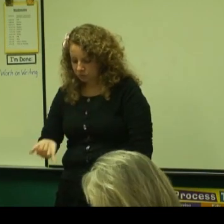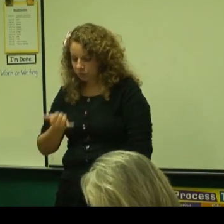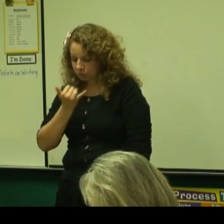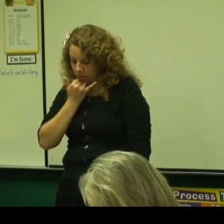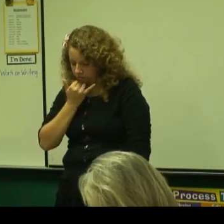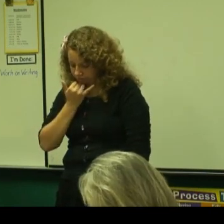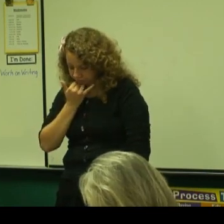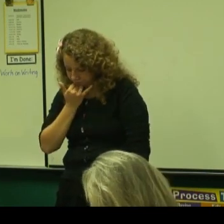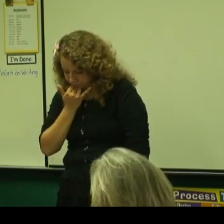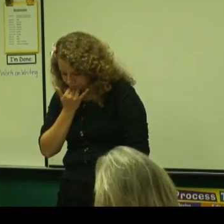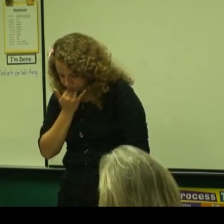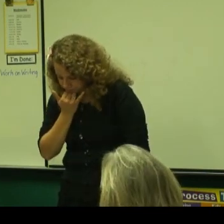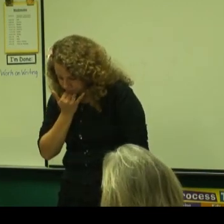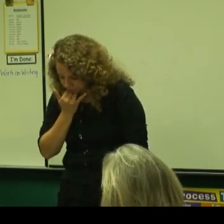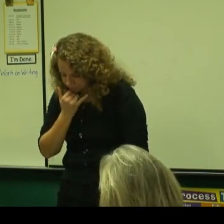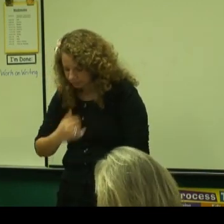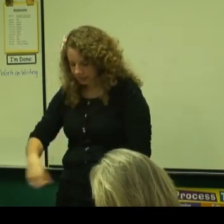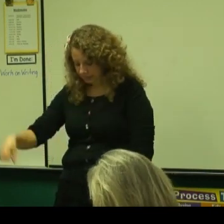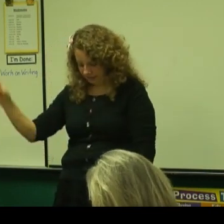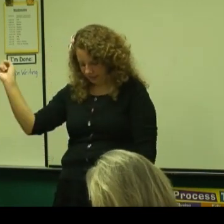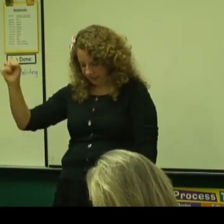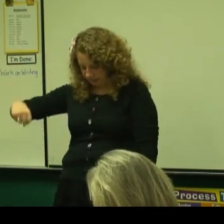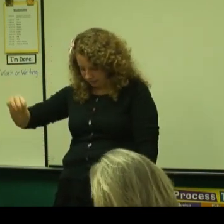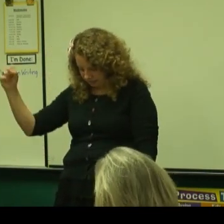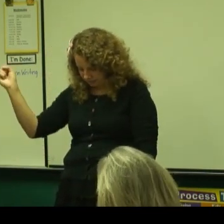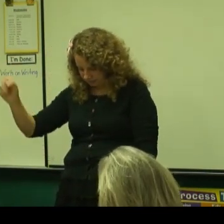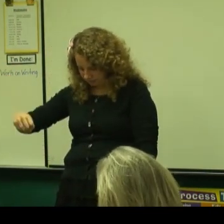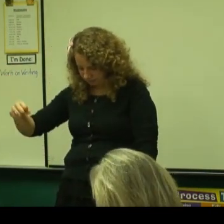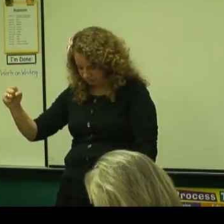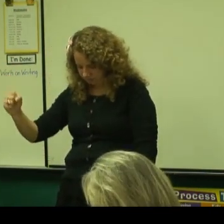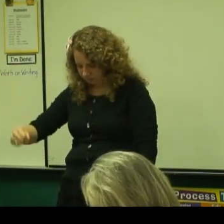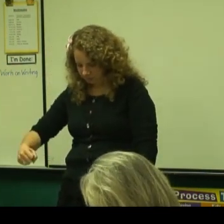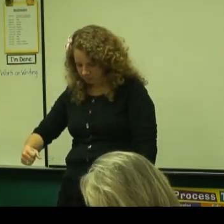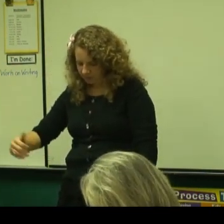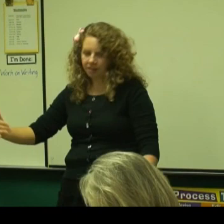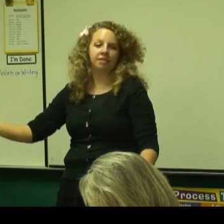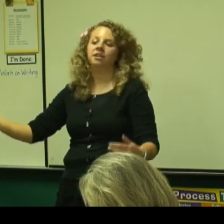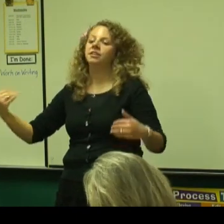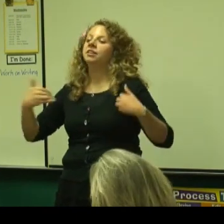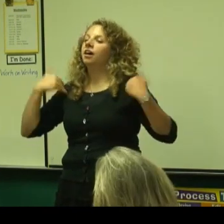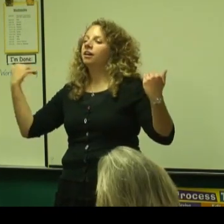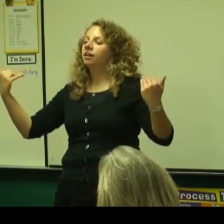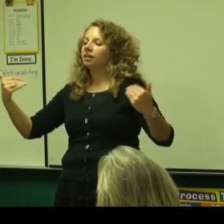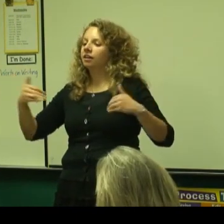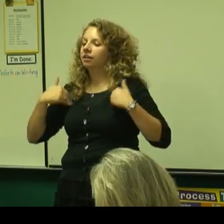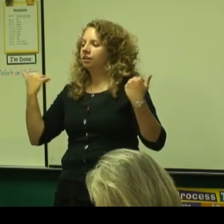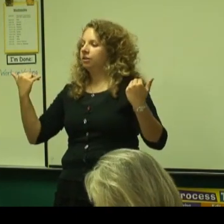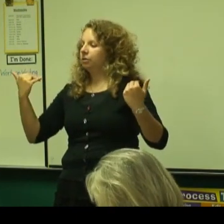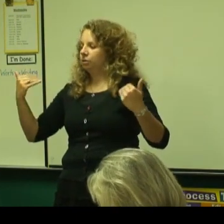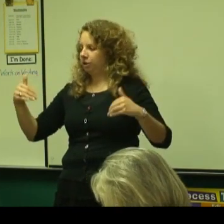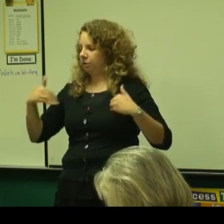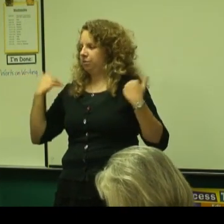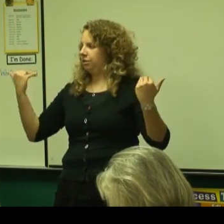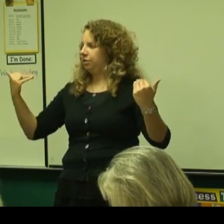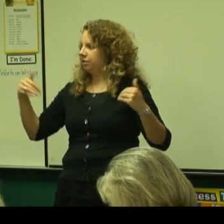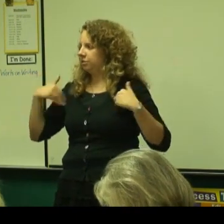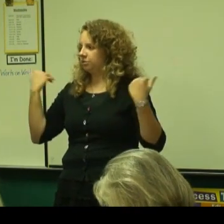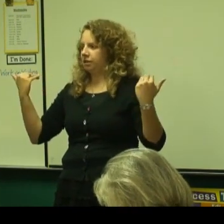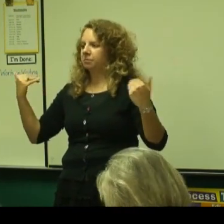so wrong. And then yes. And then young or youth. Something up